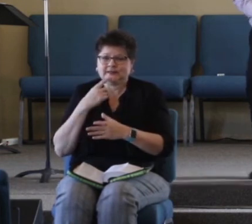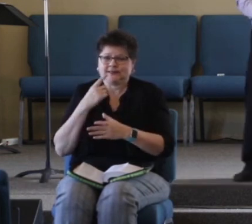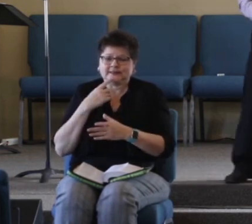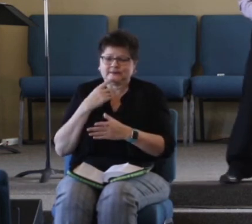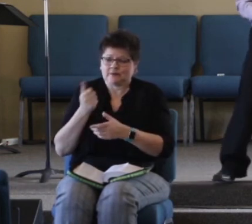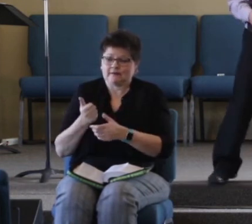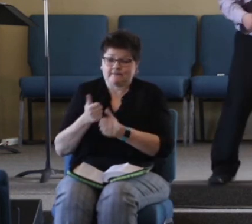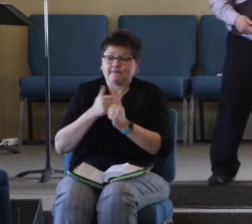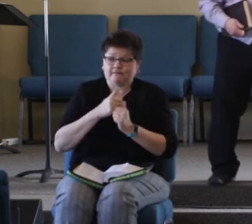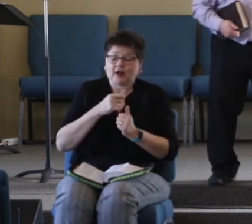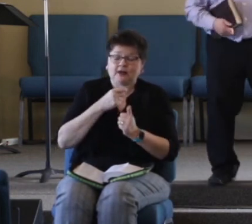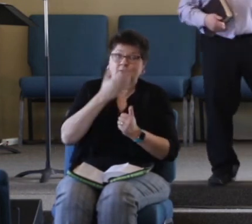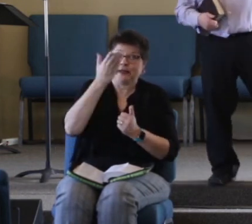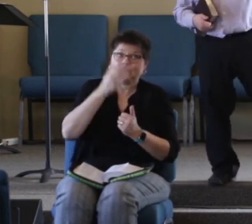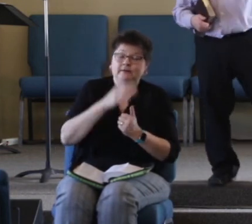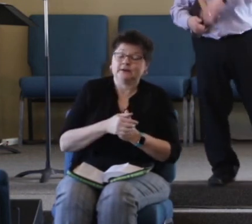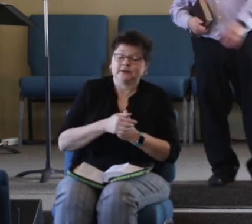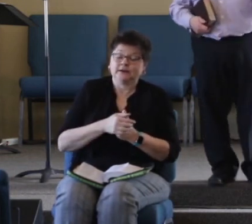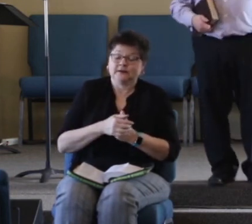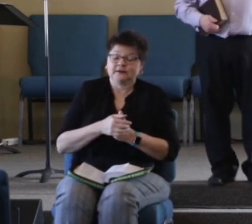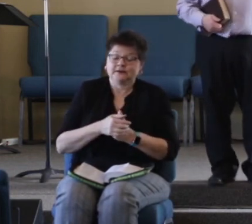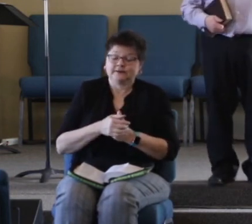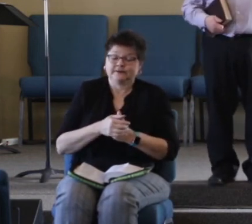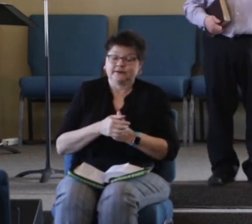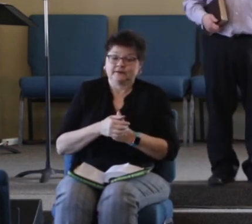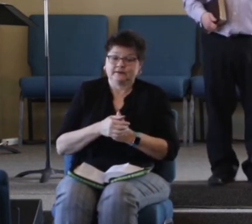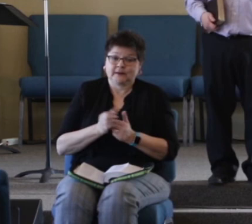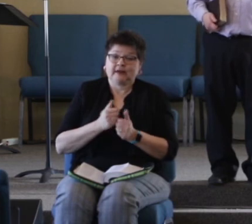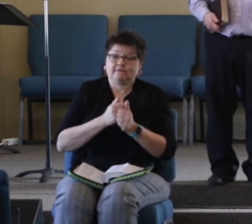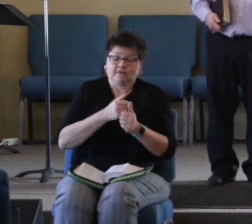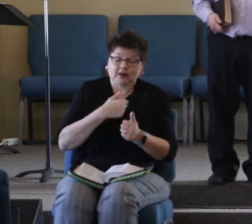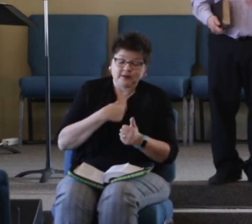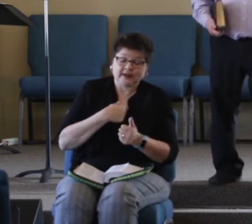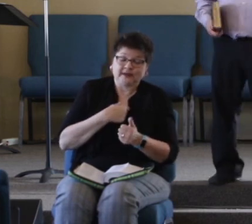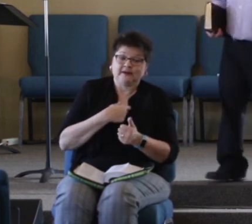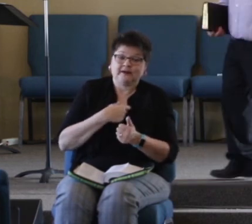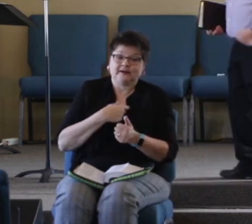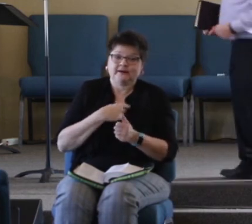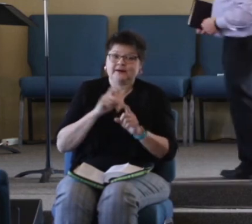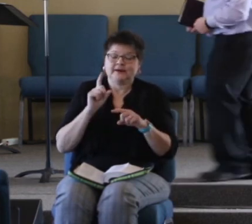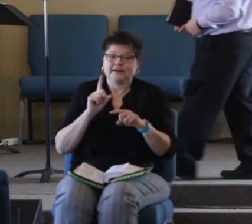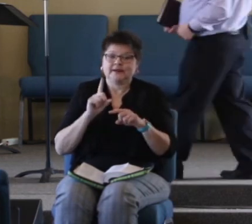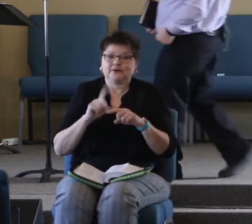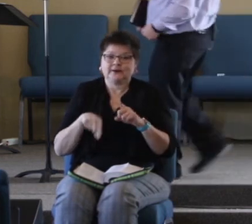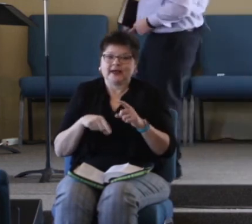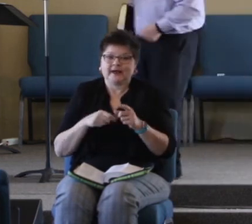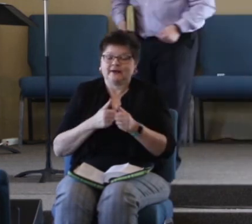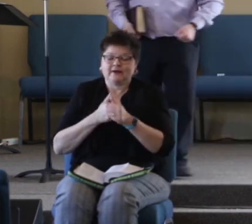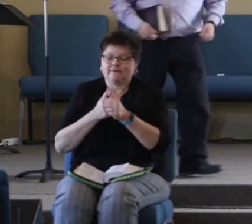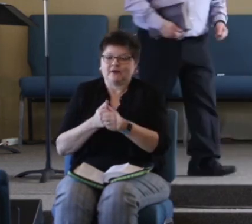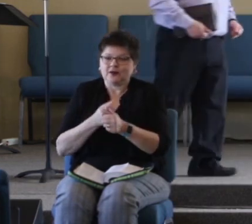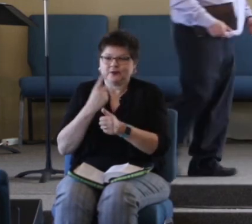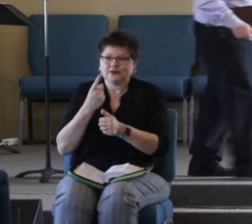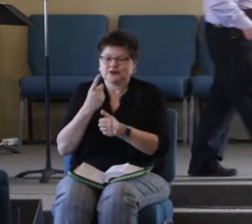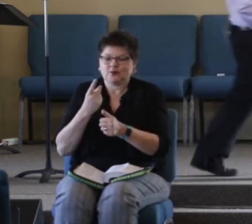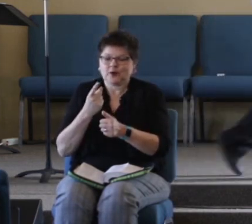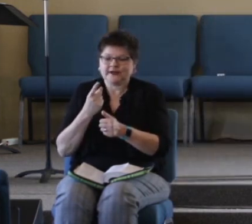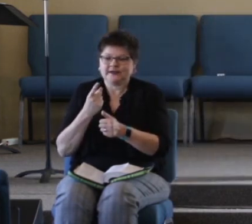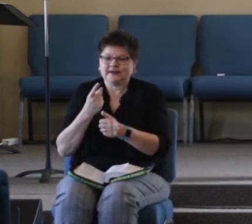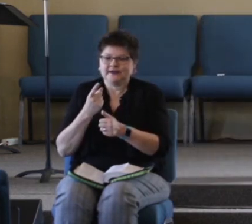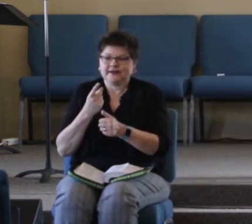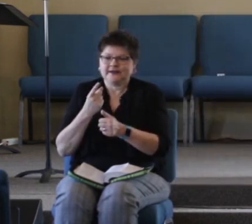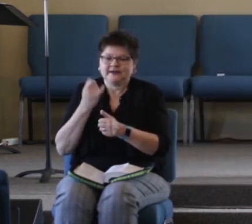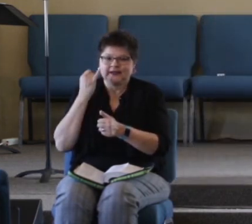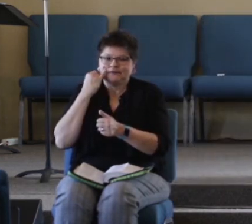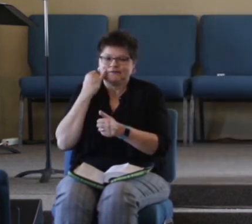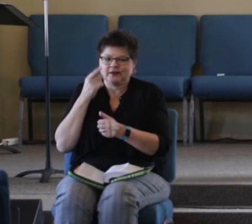me. Follow me. Follow me. Did you know you can't follow someone going in this direction if you're going in this